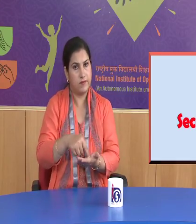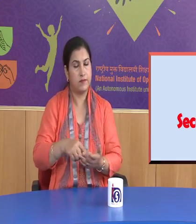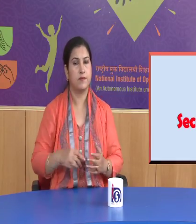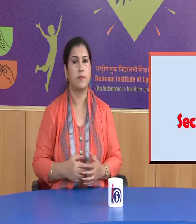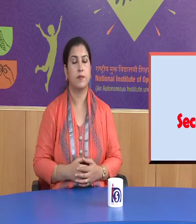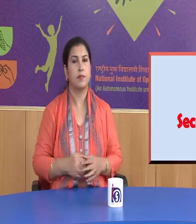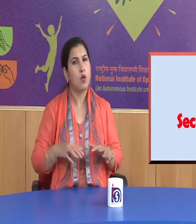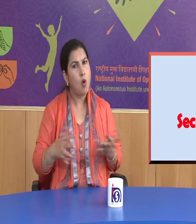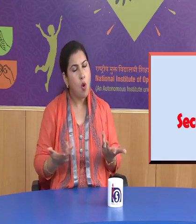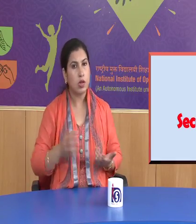a nation,